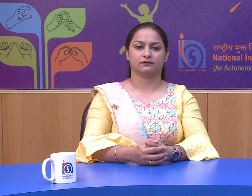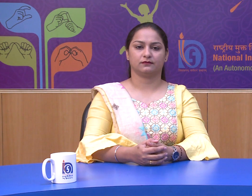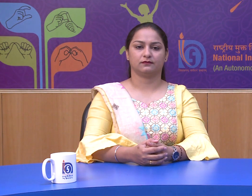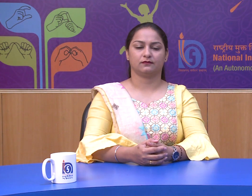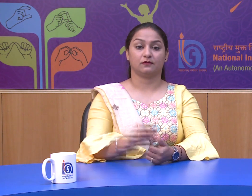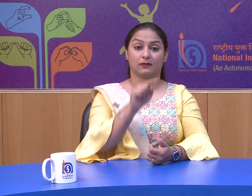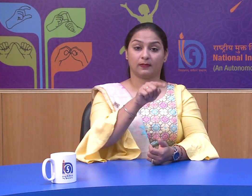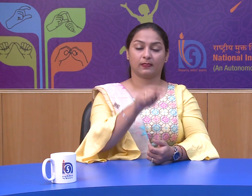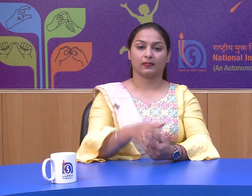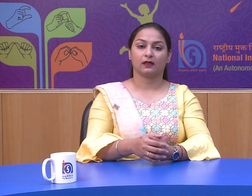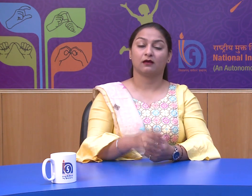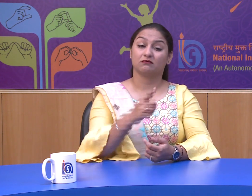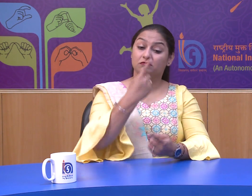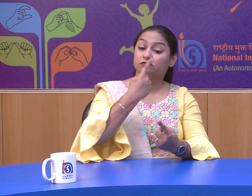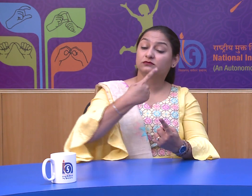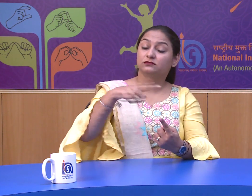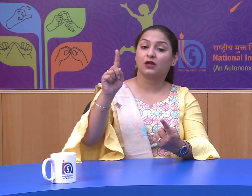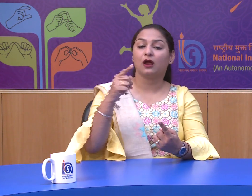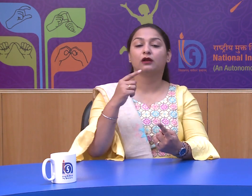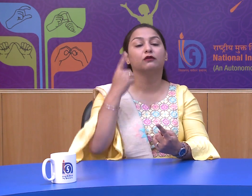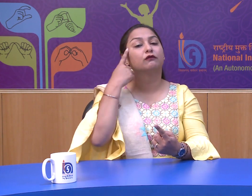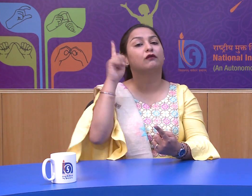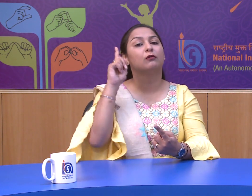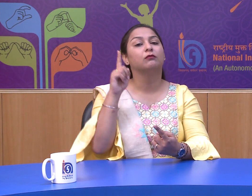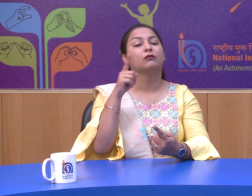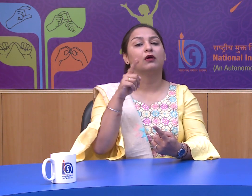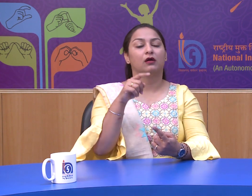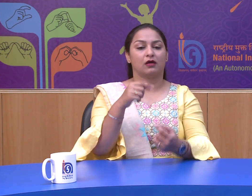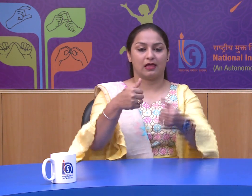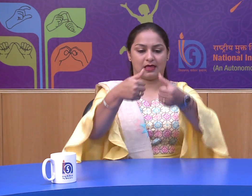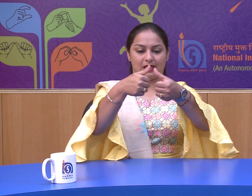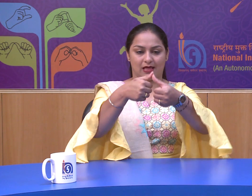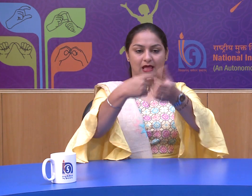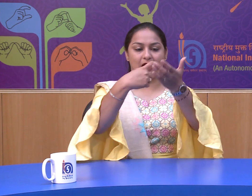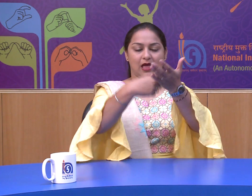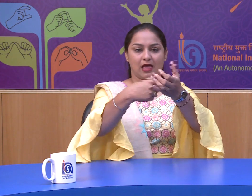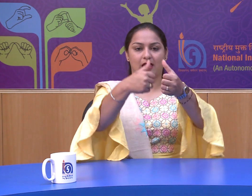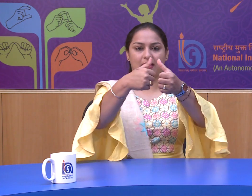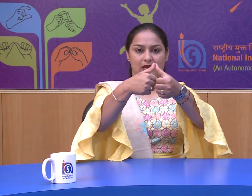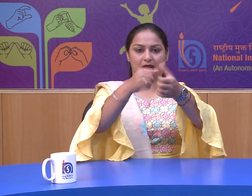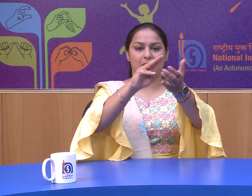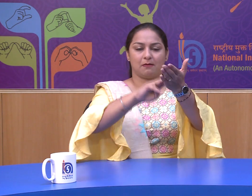It was derived from Aramaic script